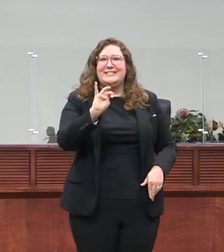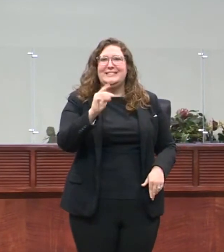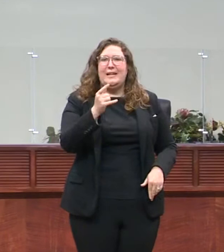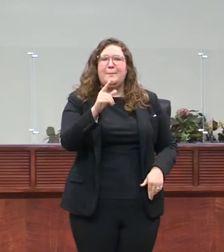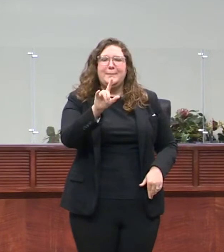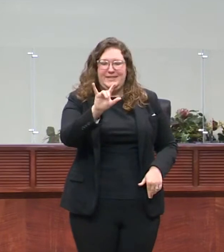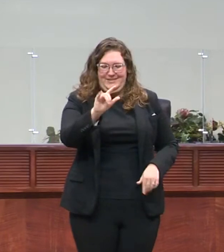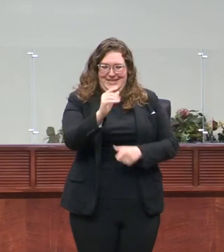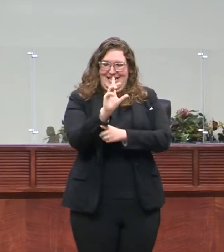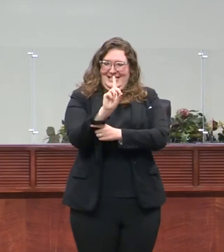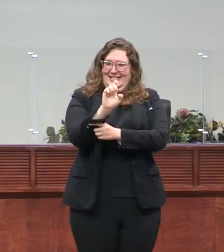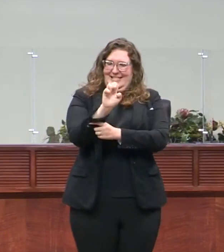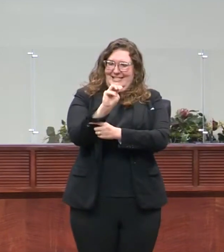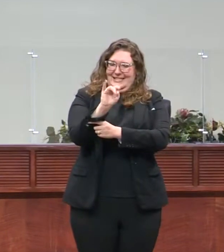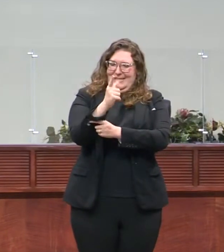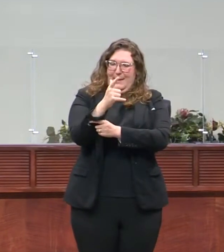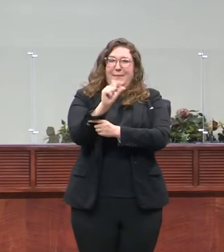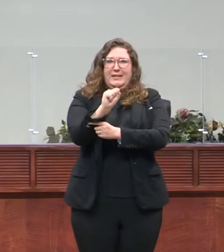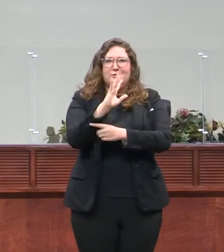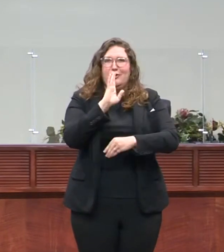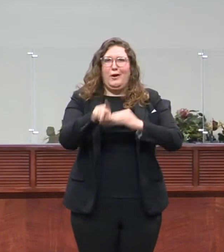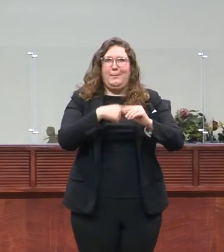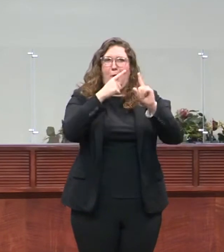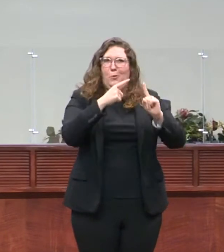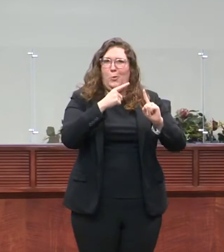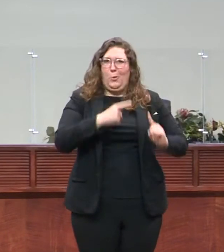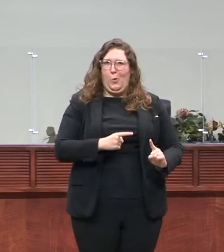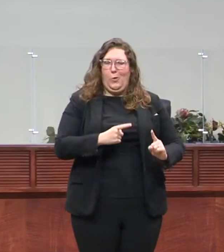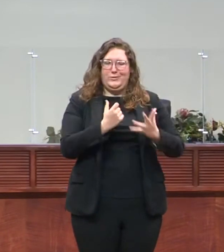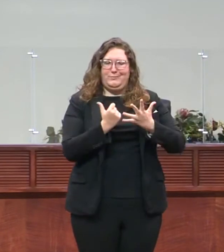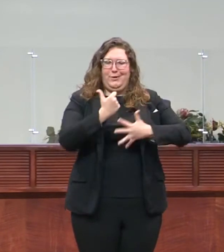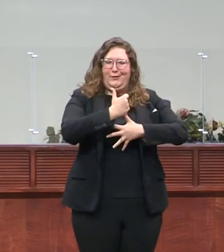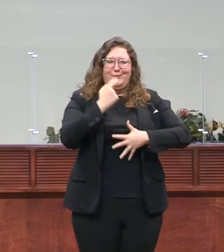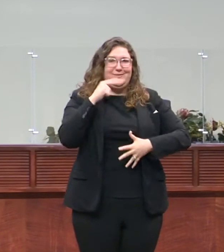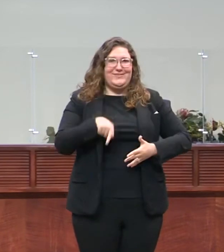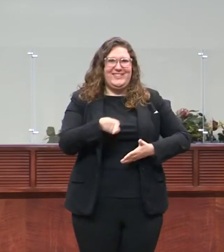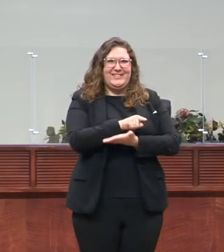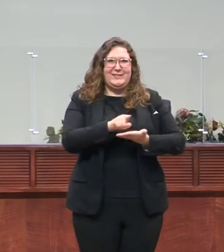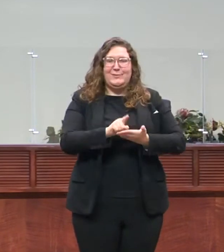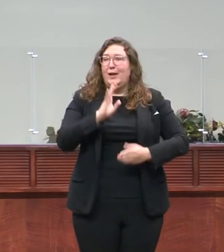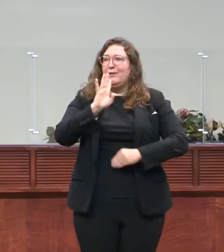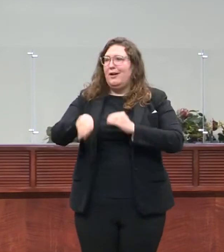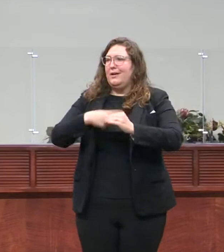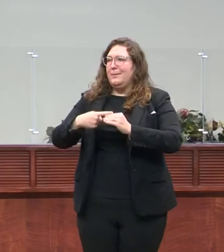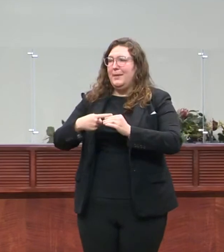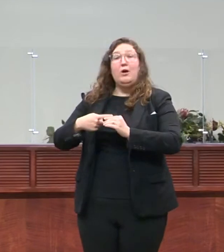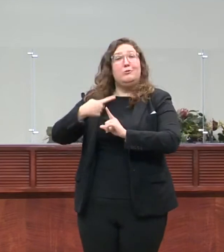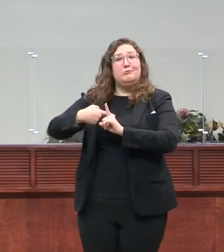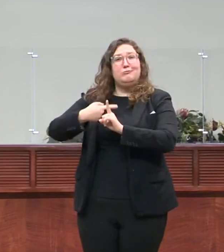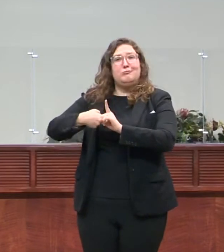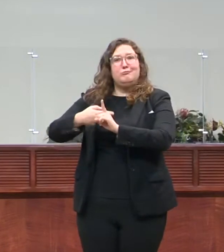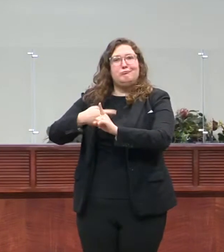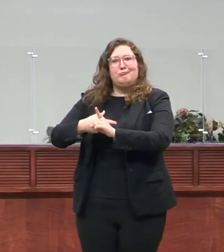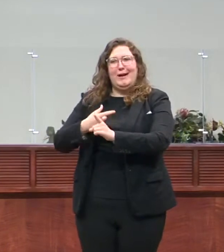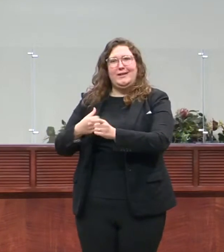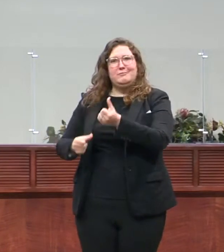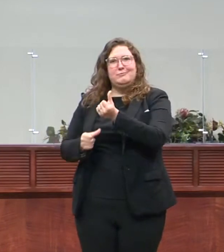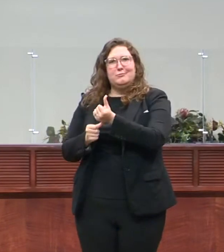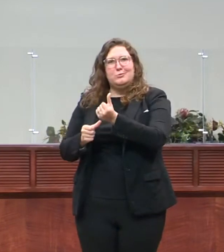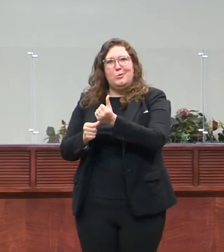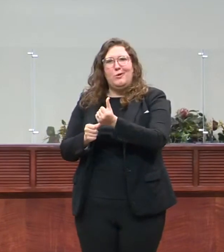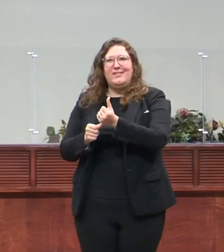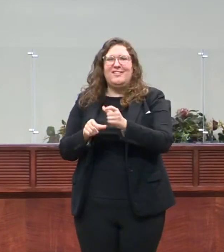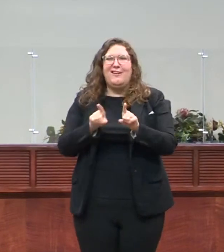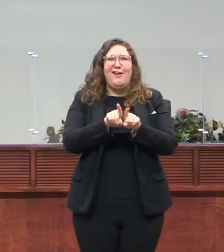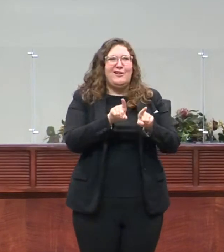week. It's good to have some priorities lined up. He will also discuss the county's assistance and deployment as it relates to Hurricane Ida.